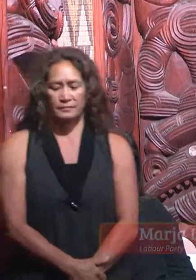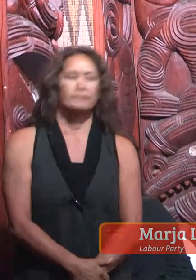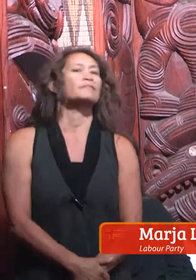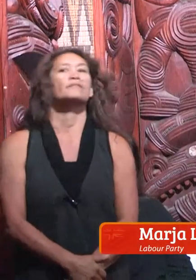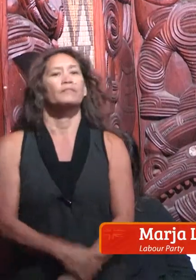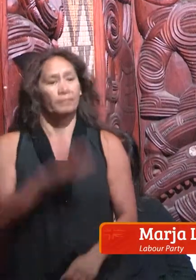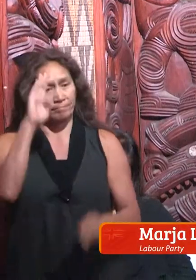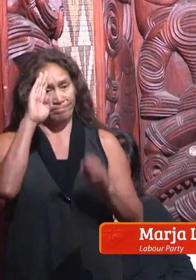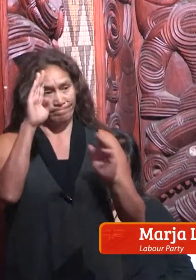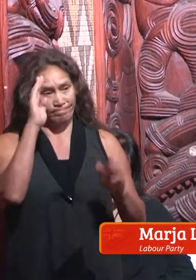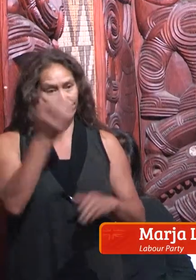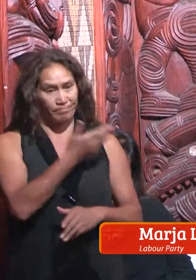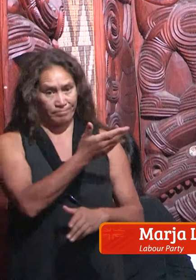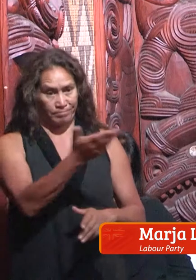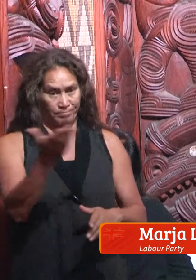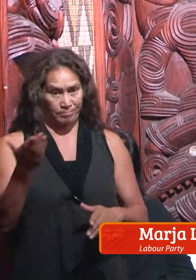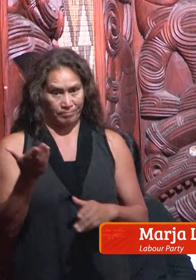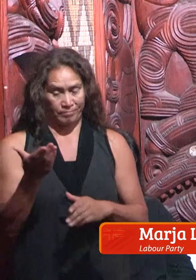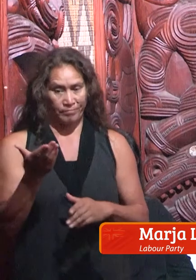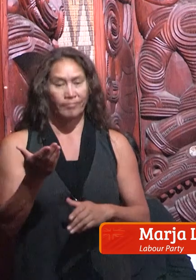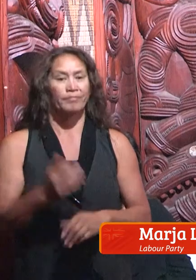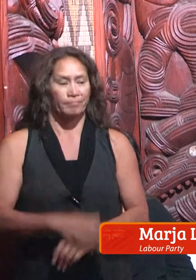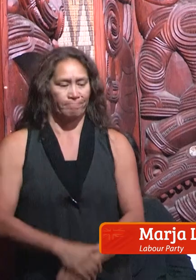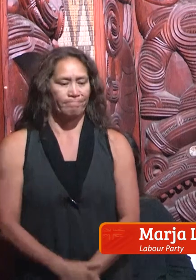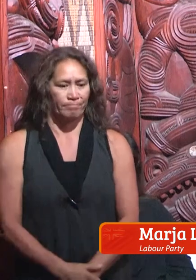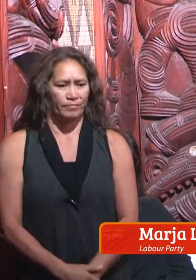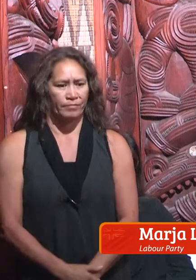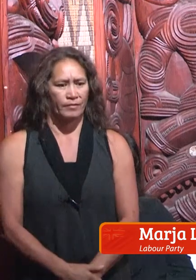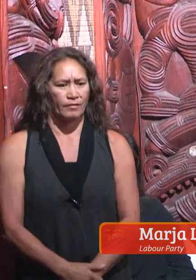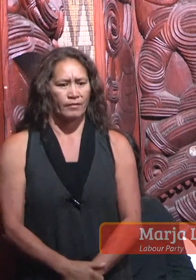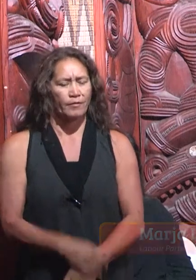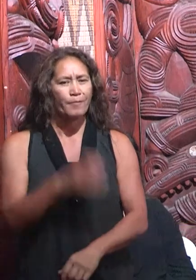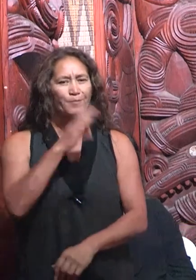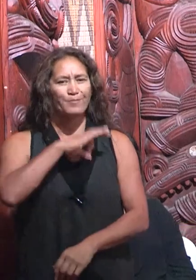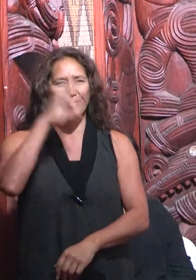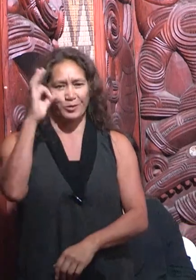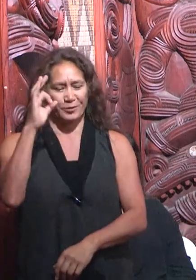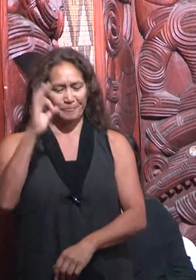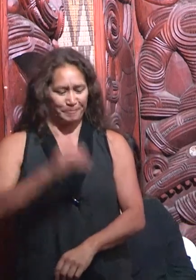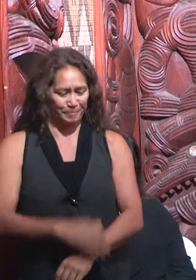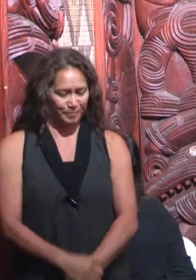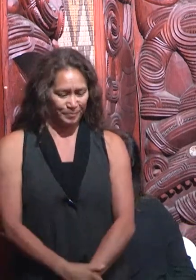Nga mihi kia koto e tēnei Ata, morena.